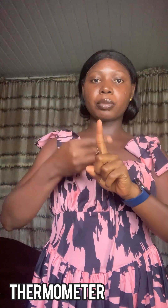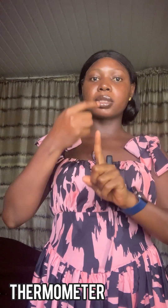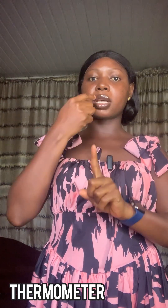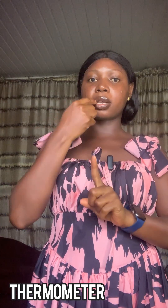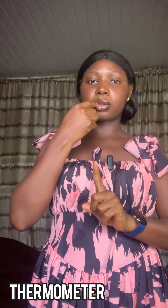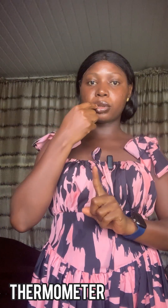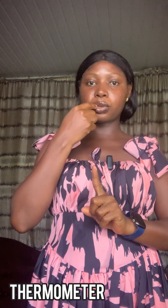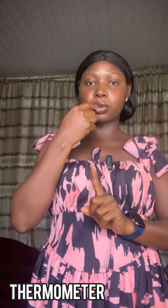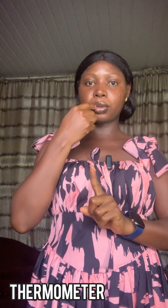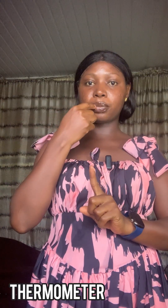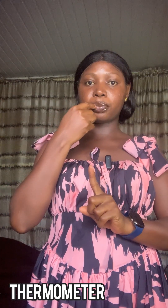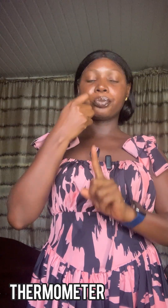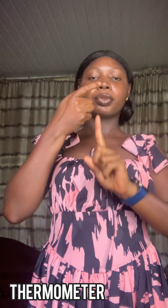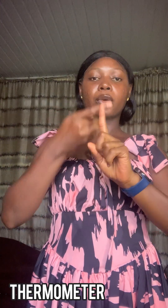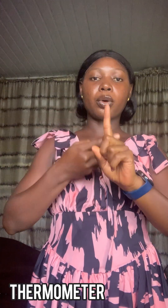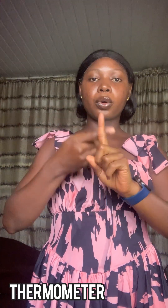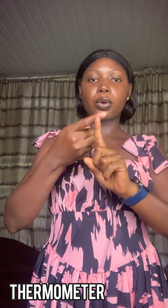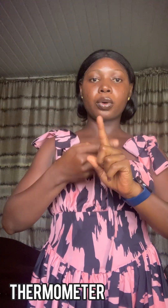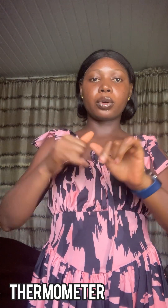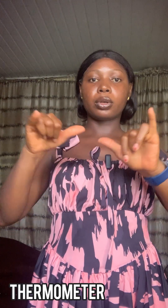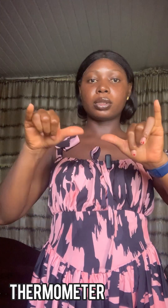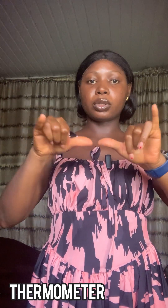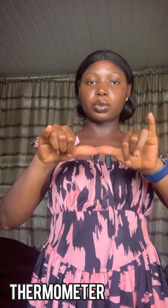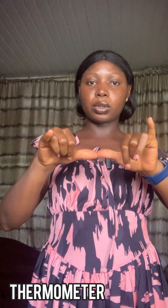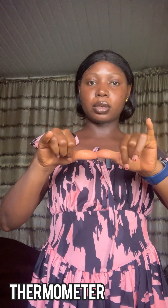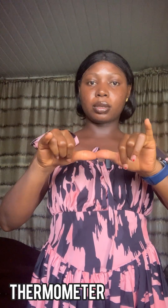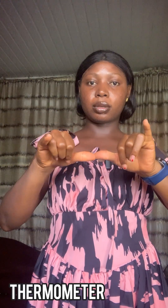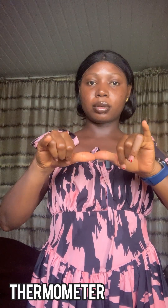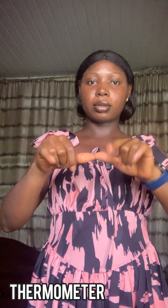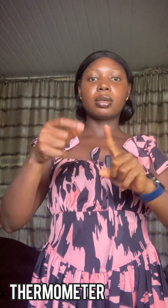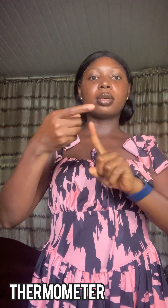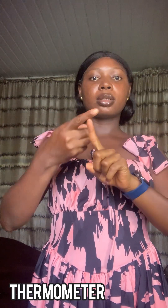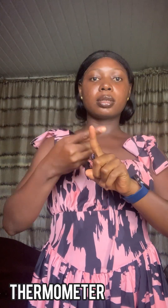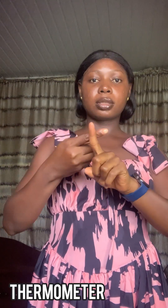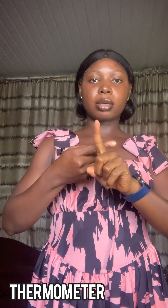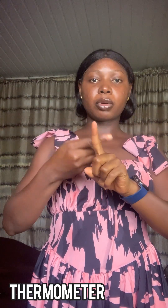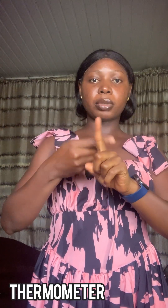thermometer this way or this way. Thermometer,